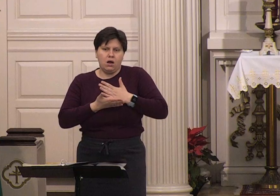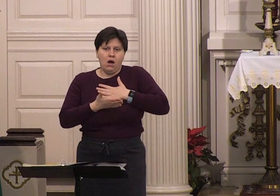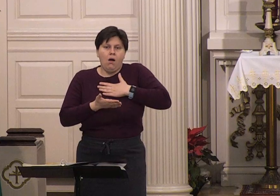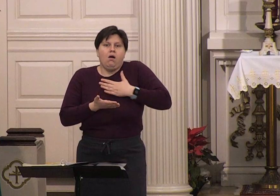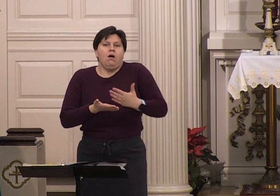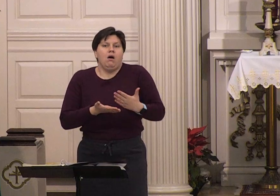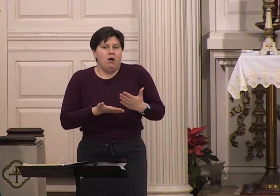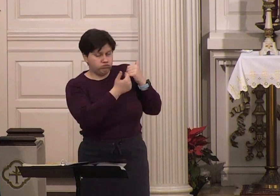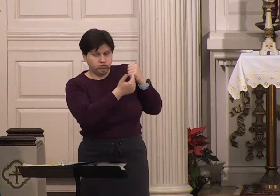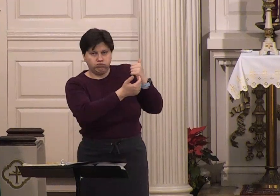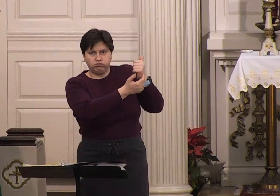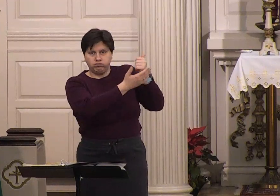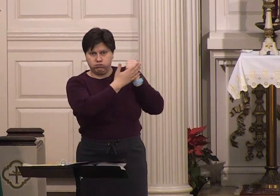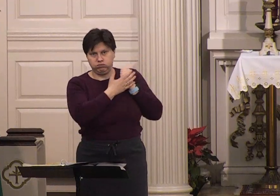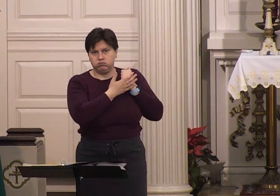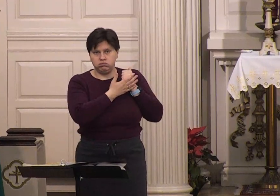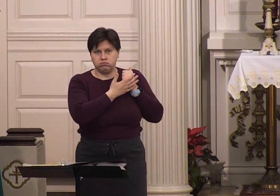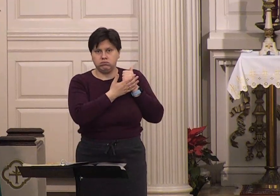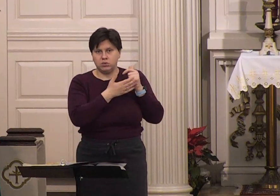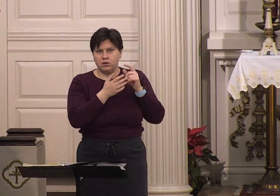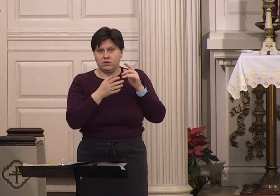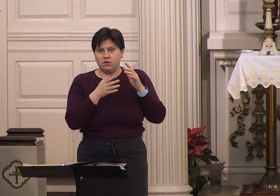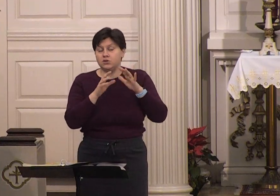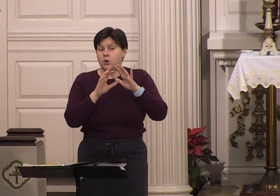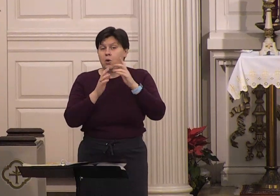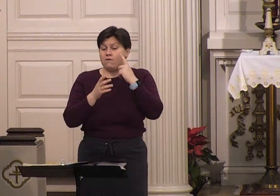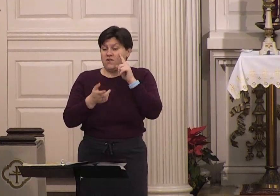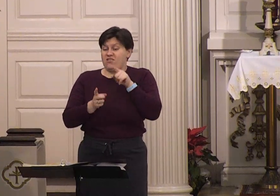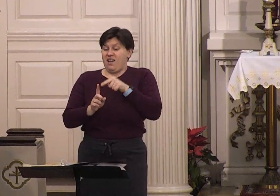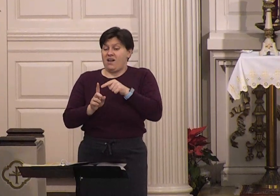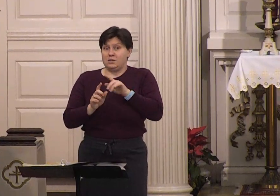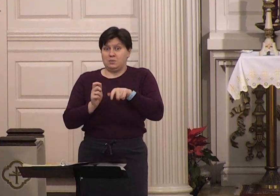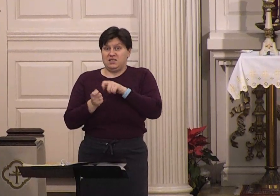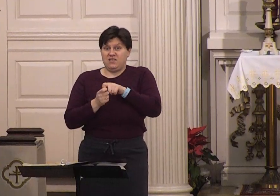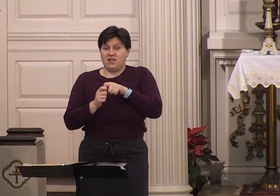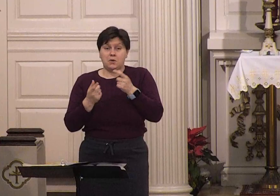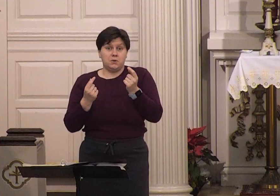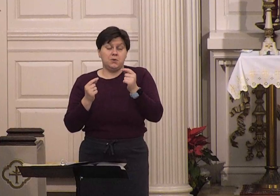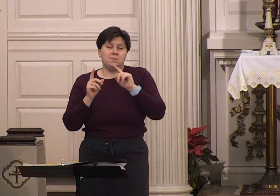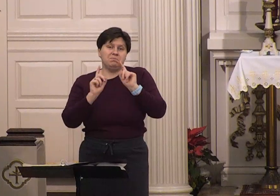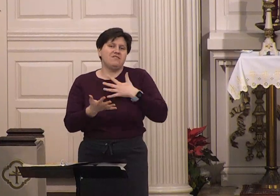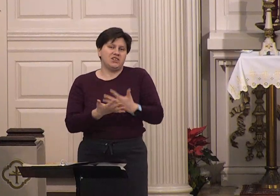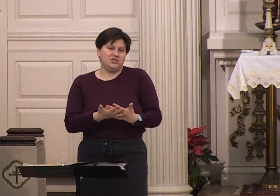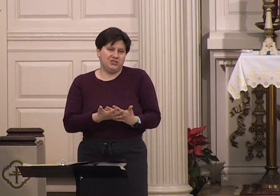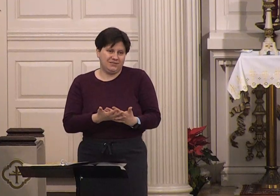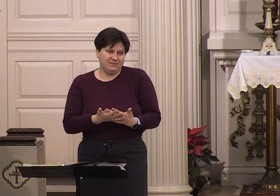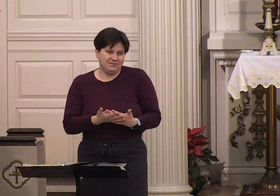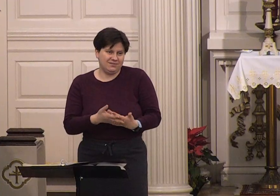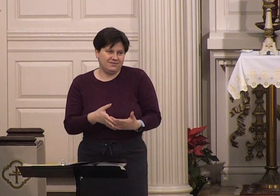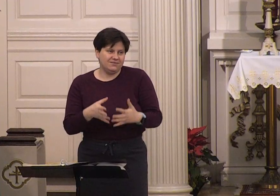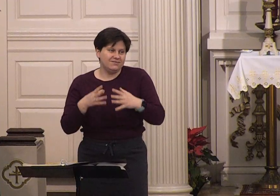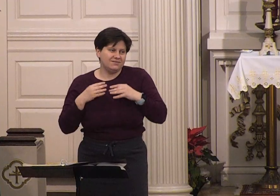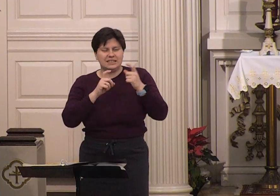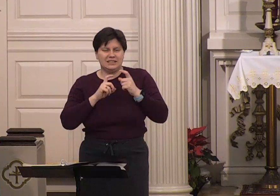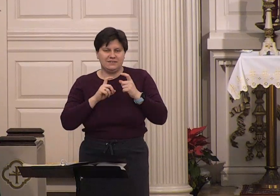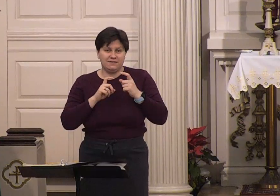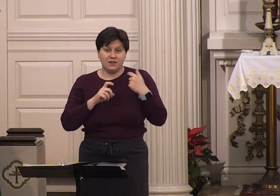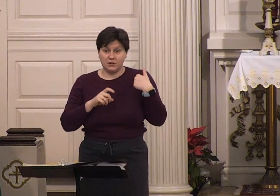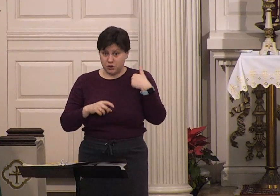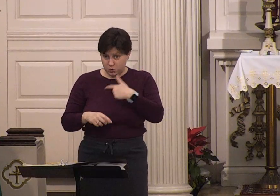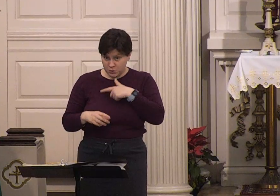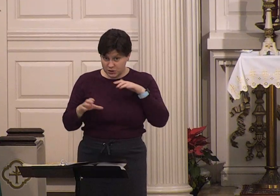me. So we go to confession and receive this great gift from God. Do we do this?